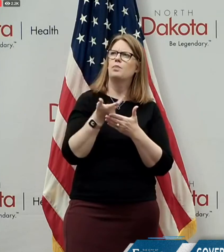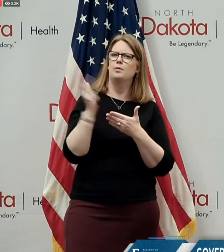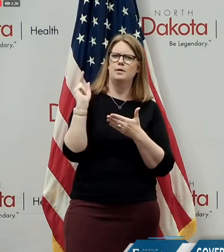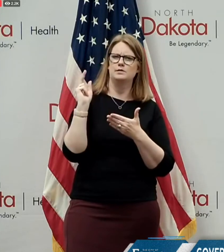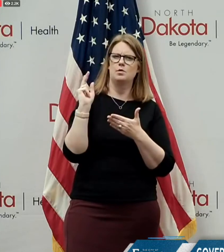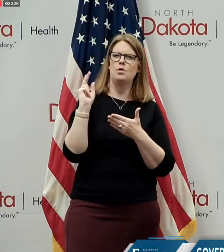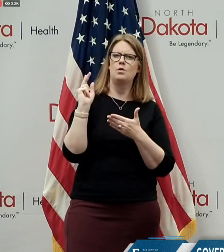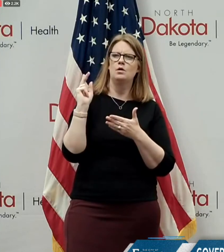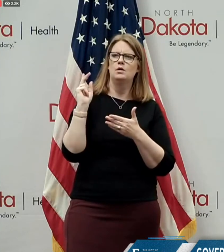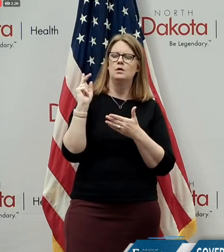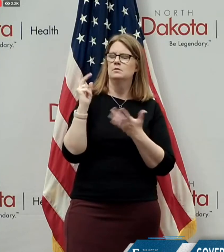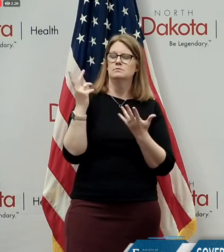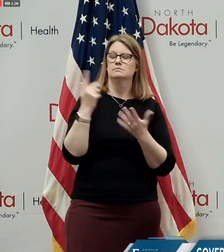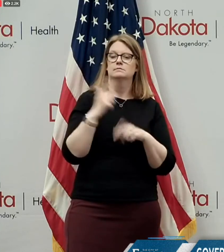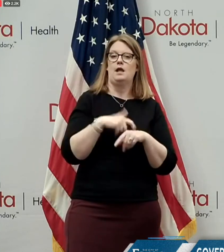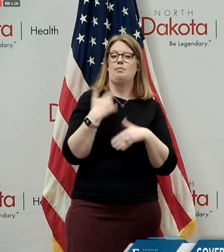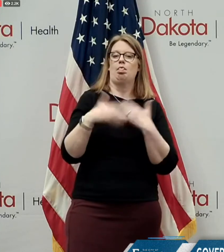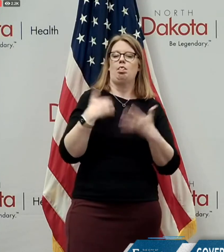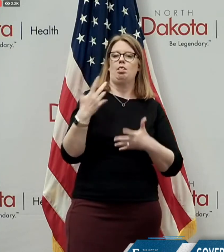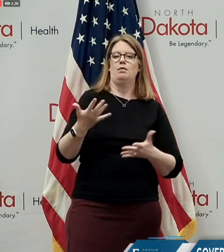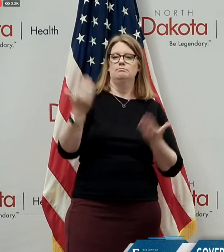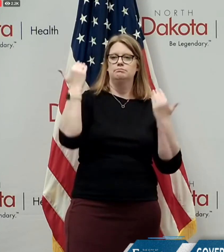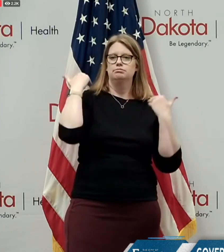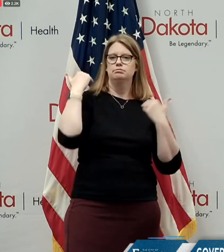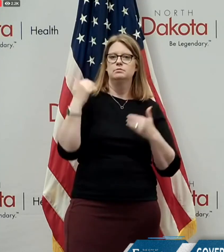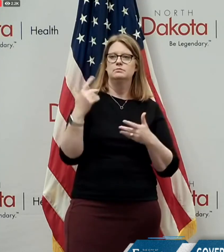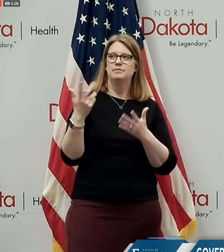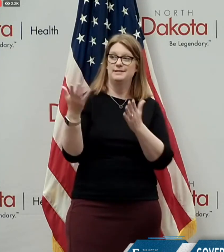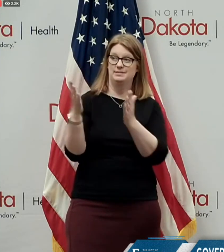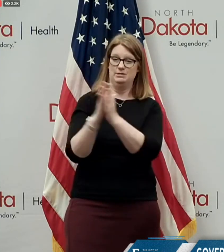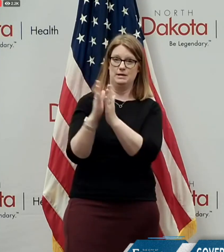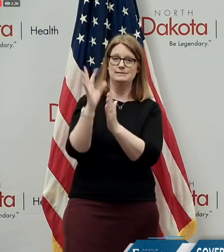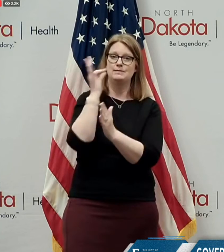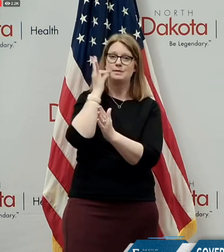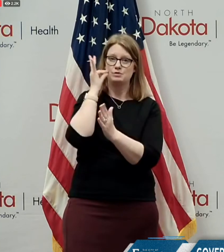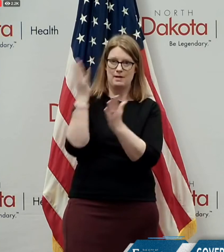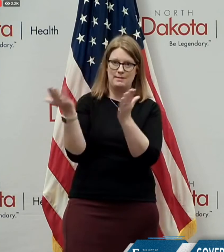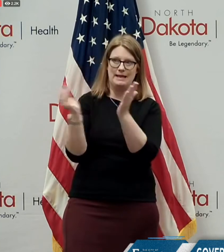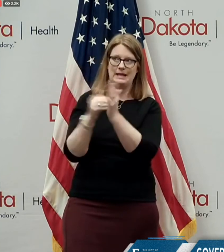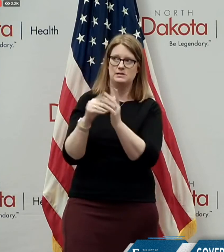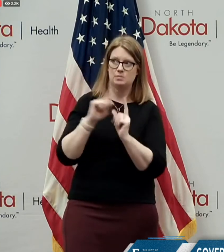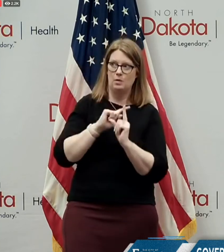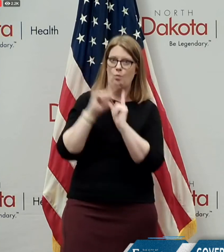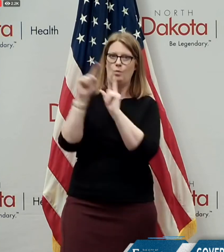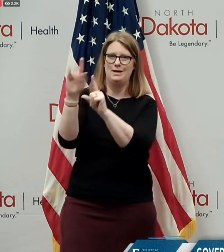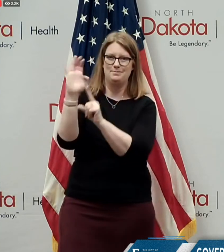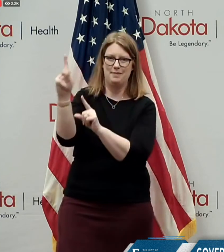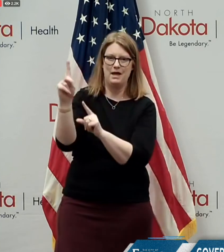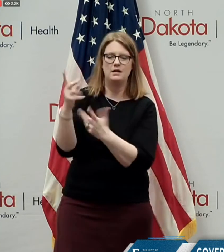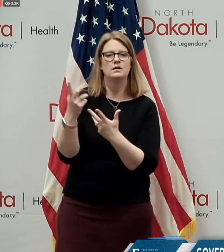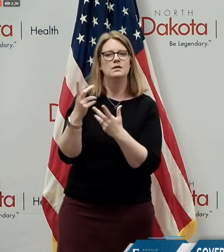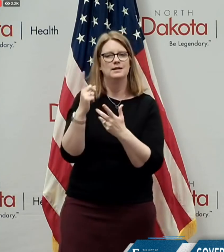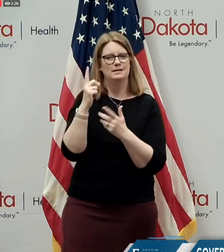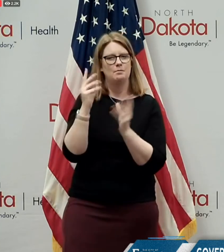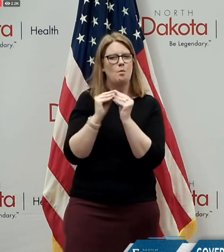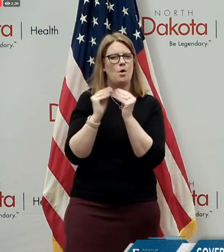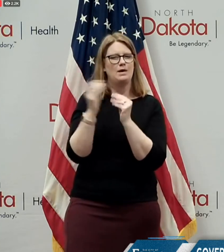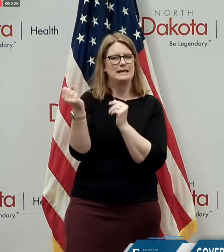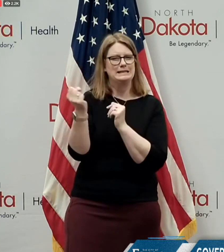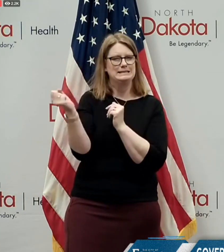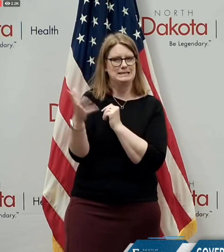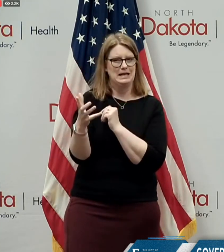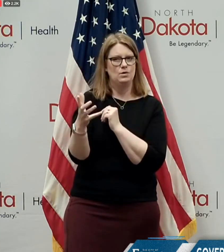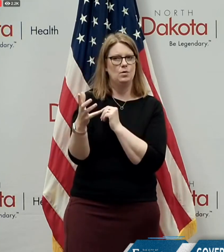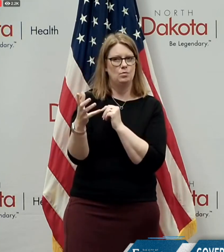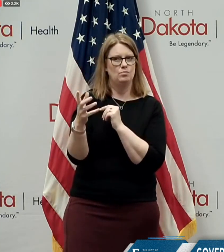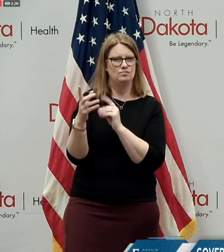ago now. Time flies by so fast. And then by request from the tribe again, and I'm assuming it's more of the casino related again, to do